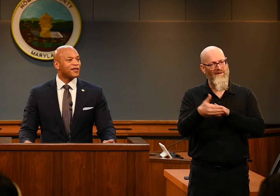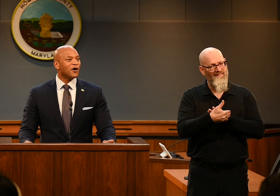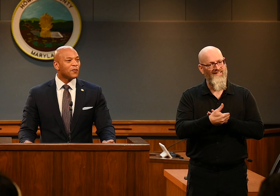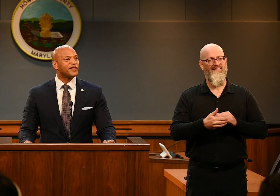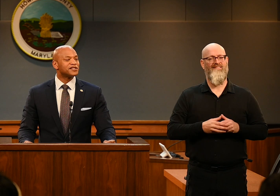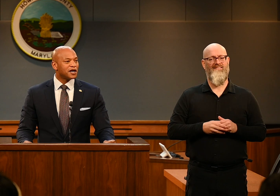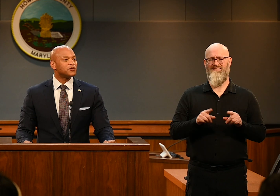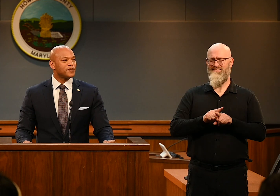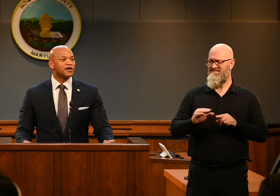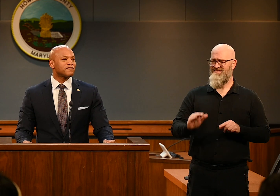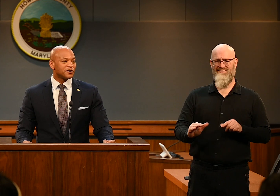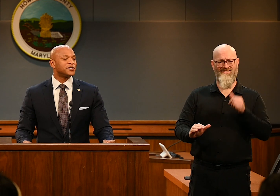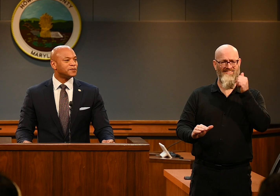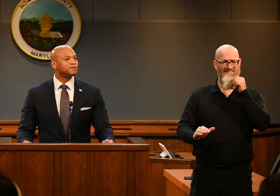but who had the hope that this country was big enough for her too.